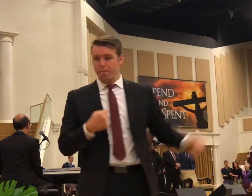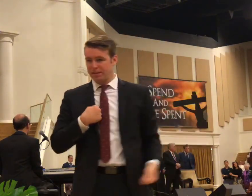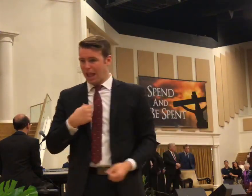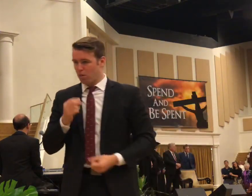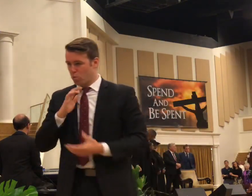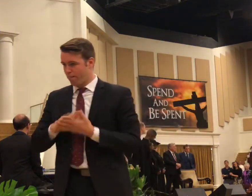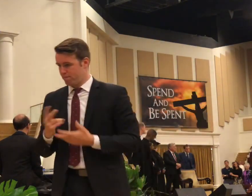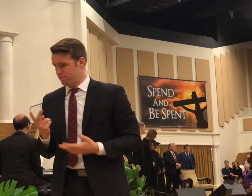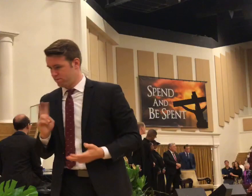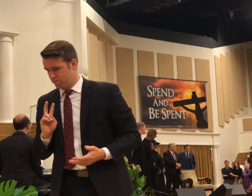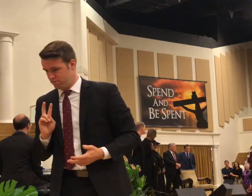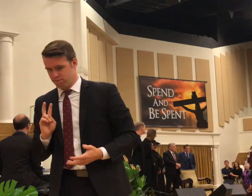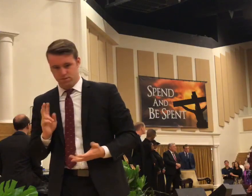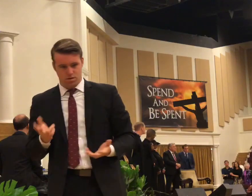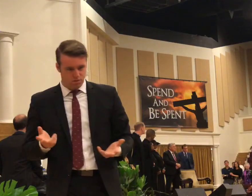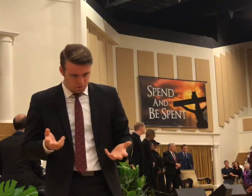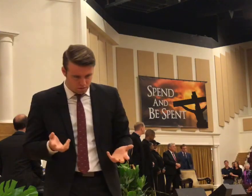wife.